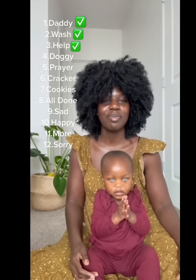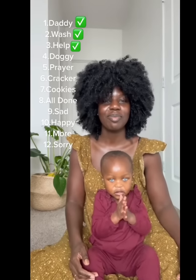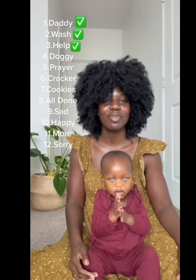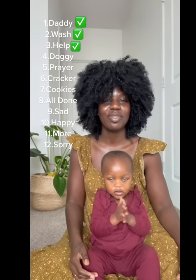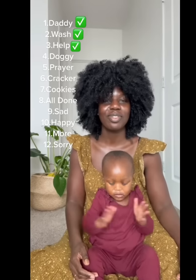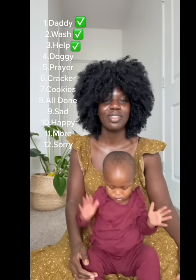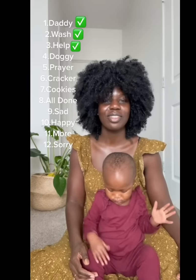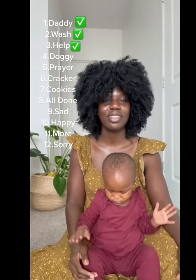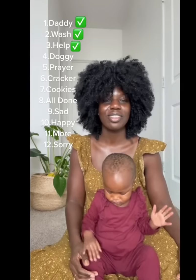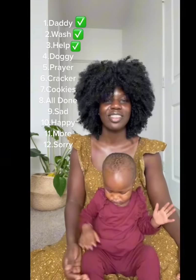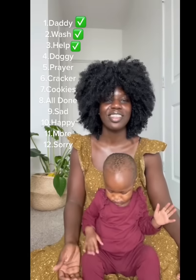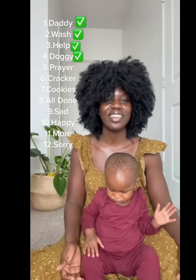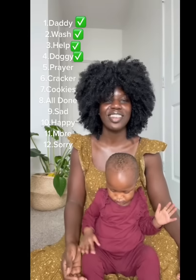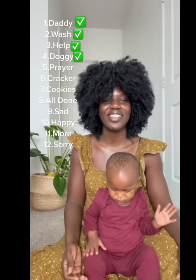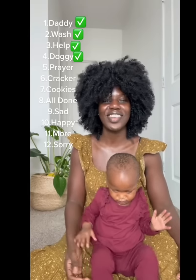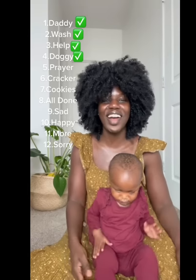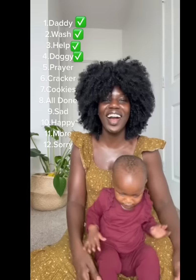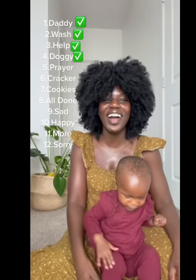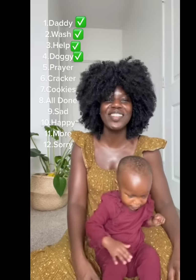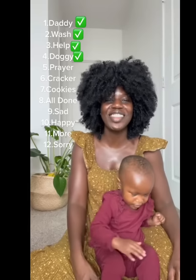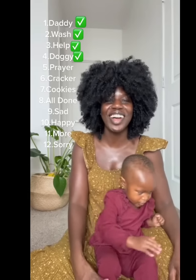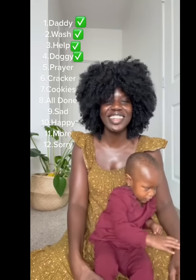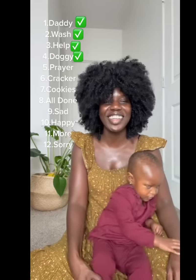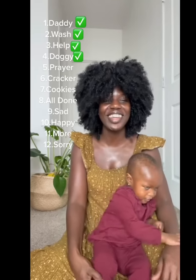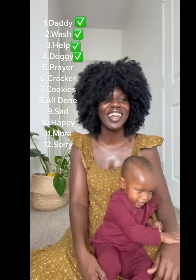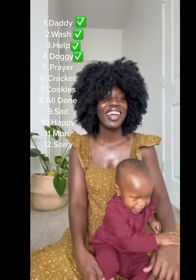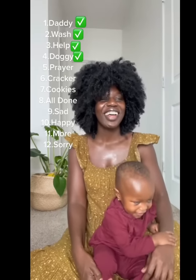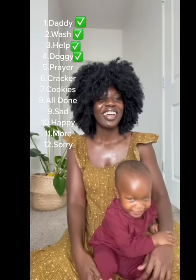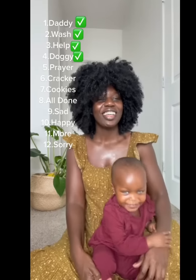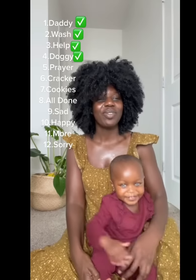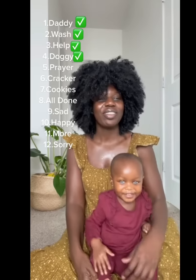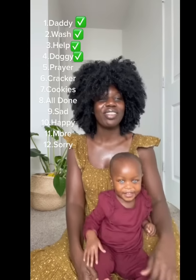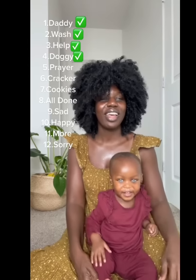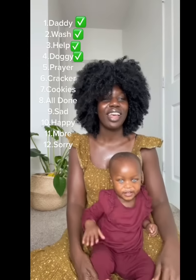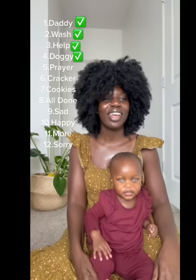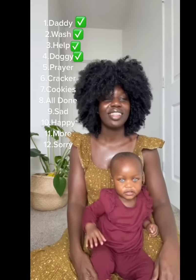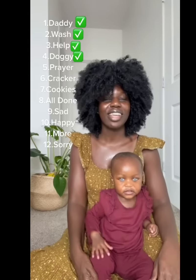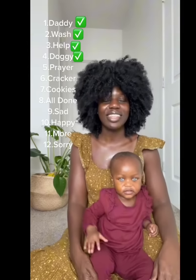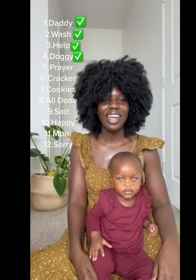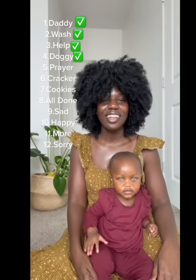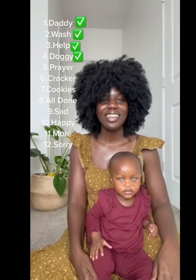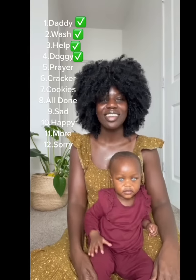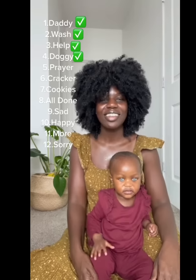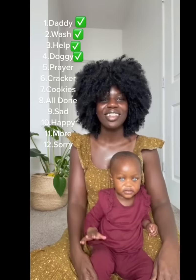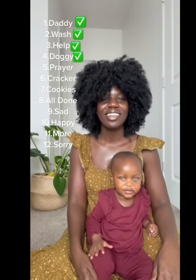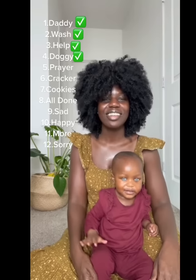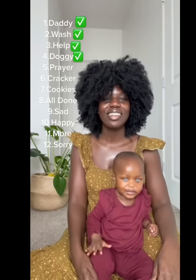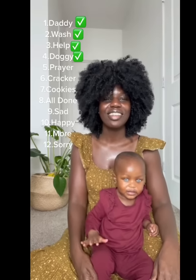good job doggy can you say good